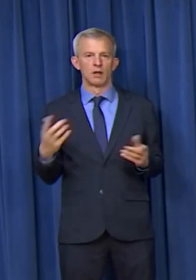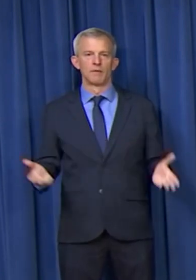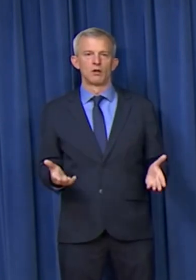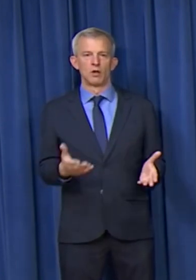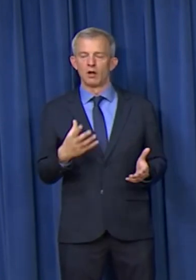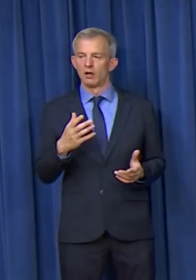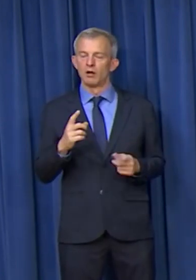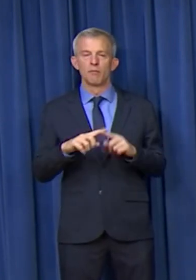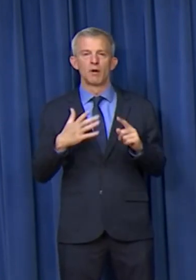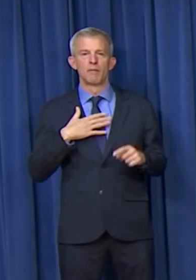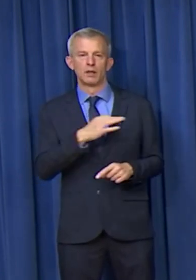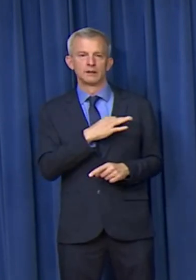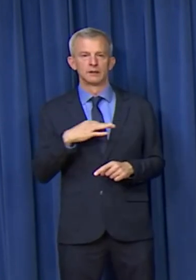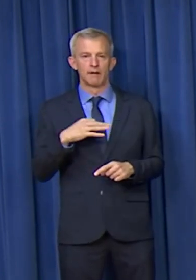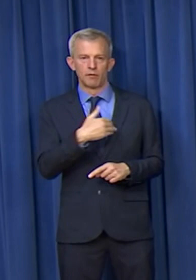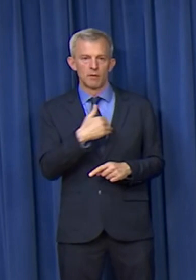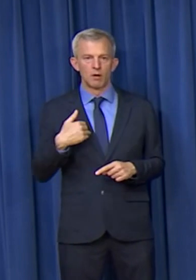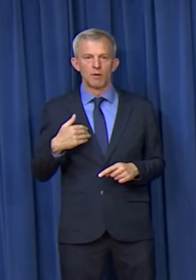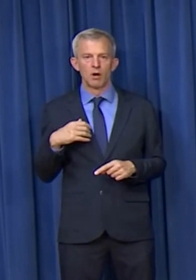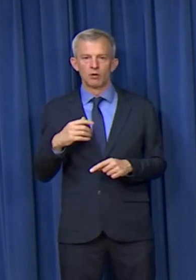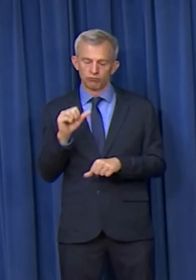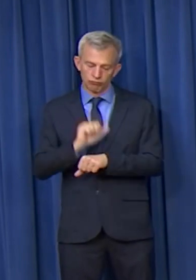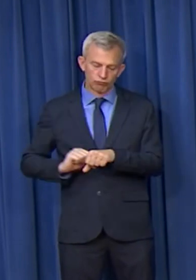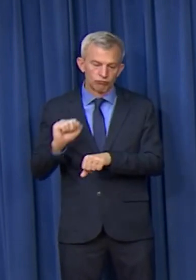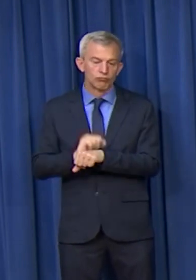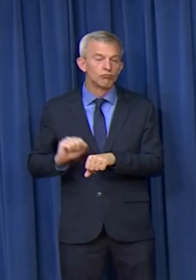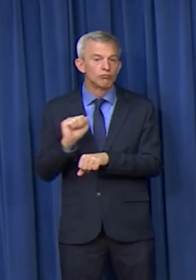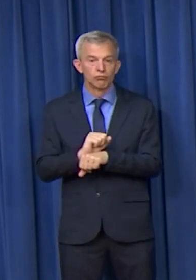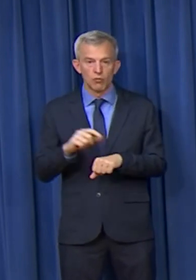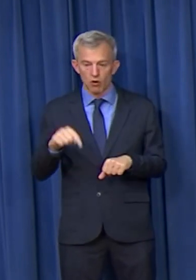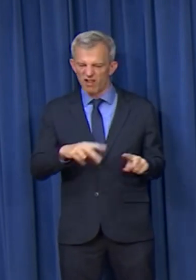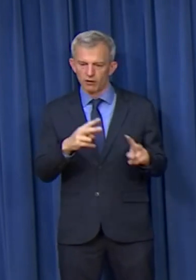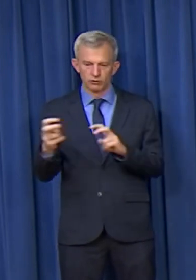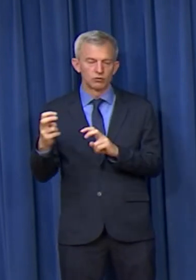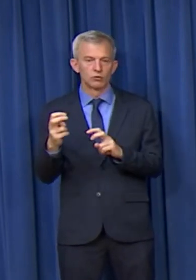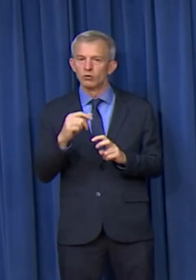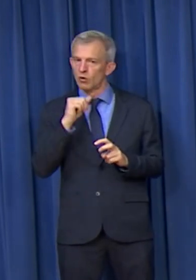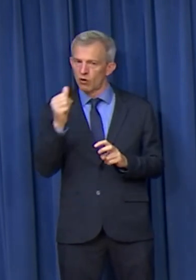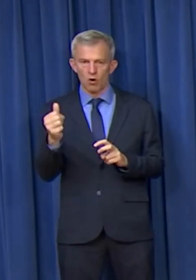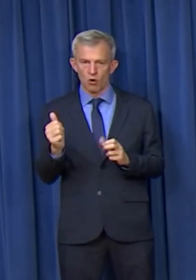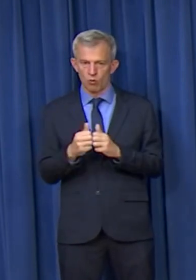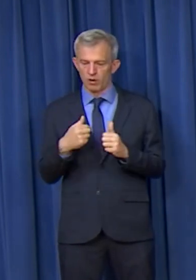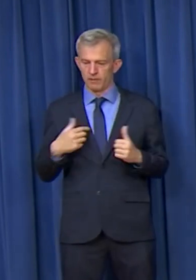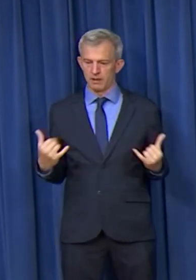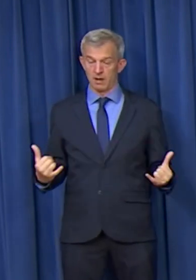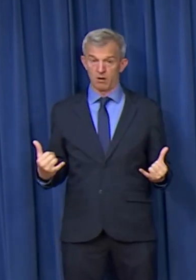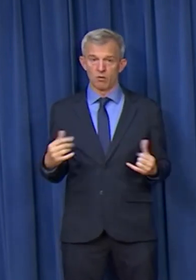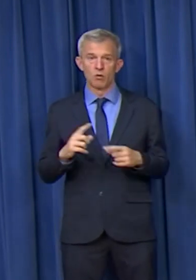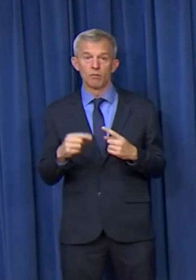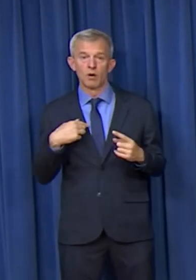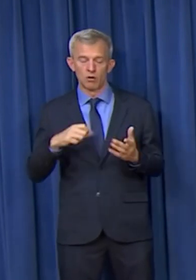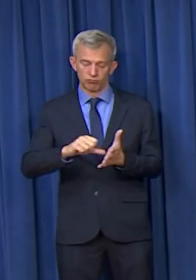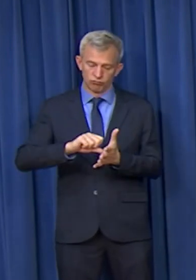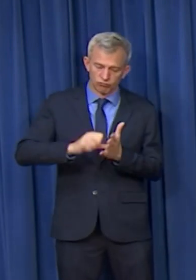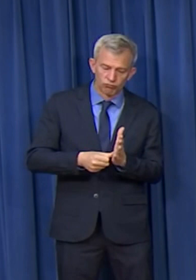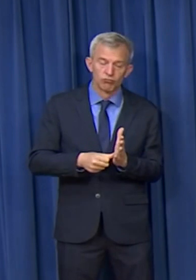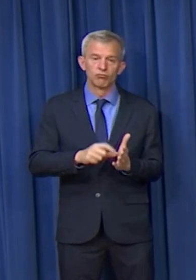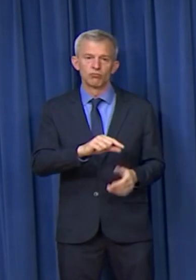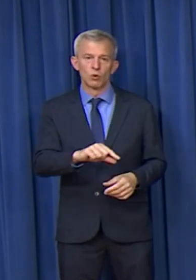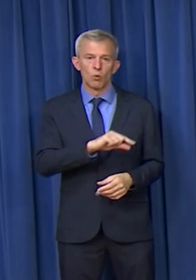so diligently on this matter are not joining me. But I want to underscore the quality and skill